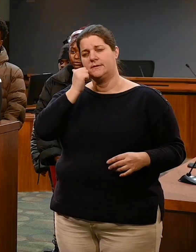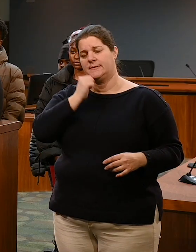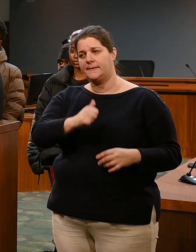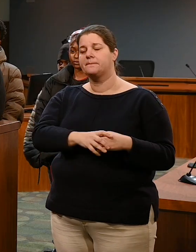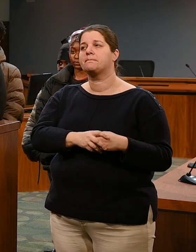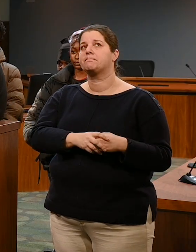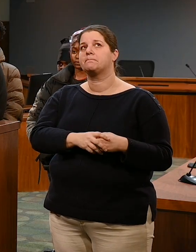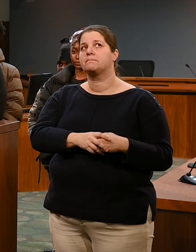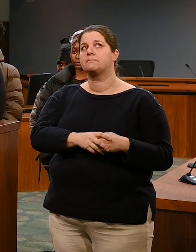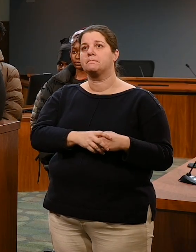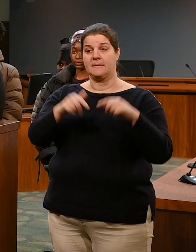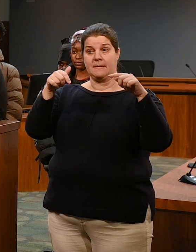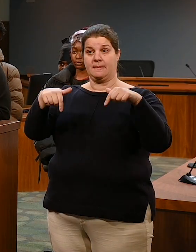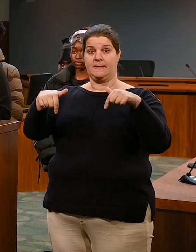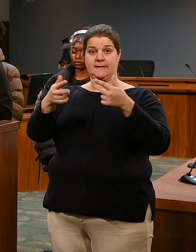why.